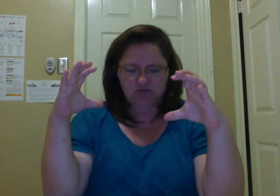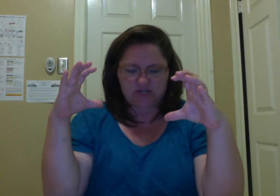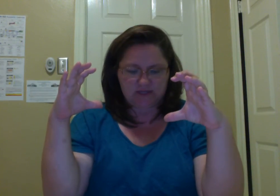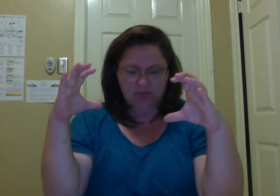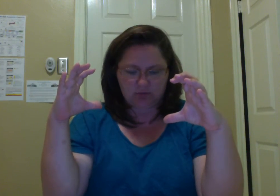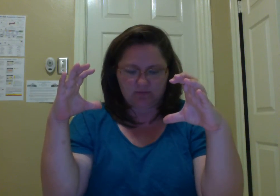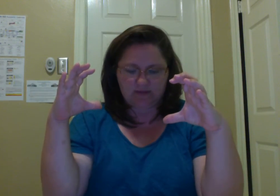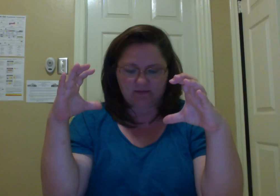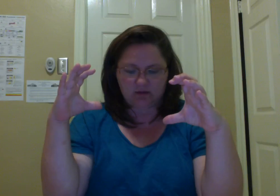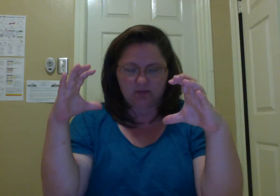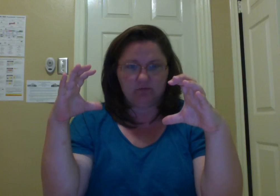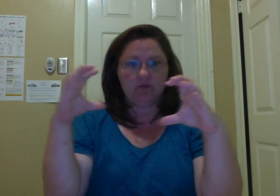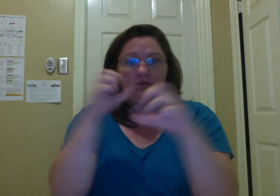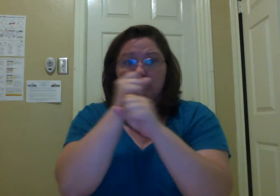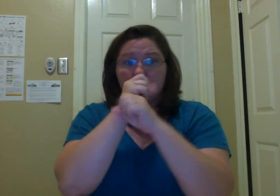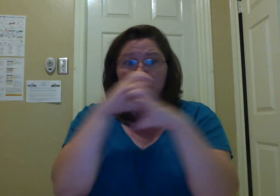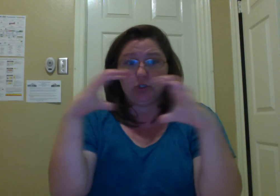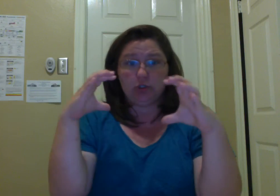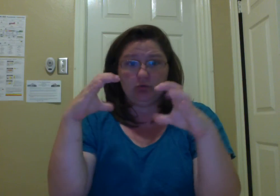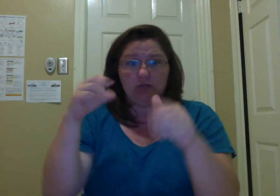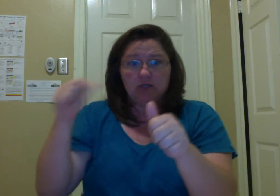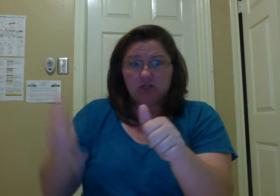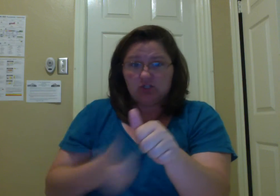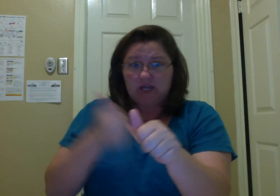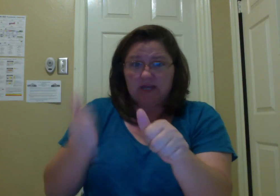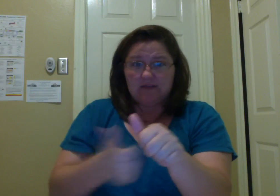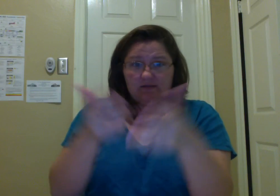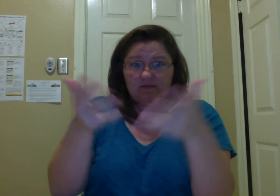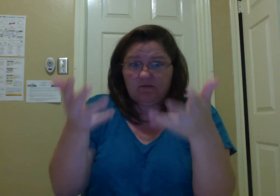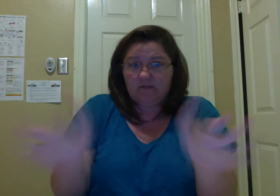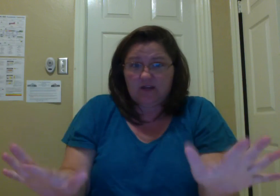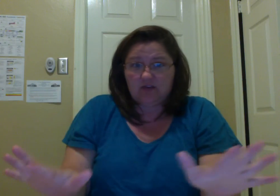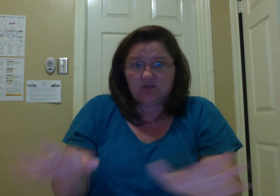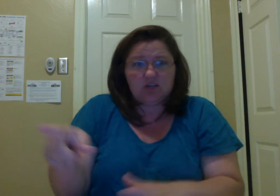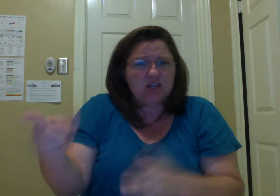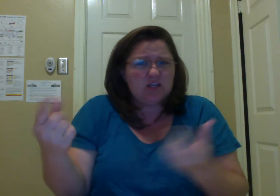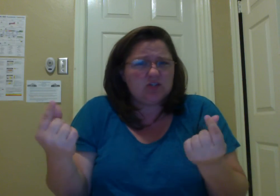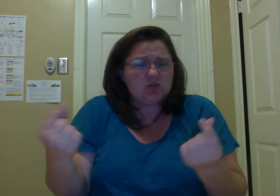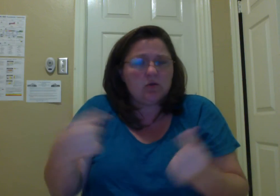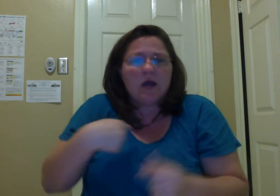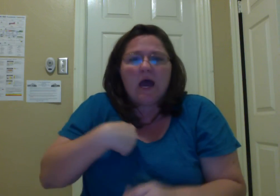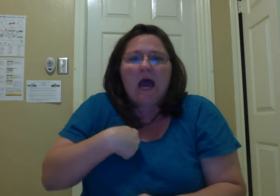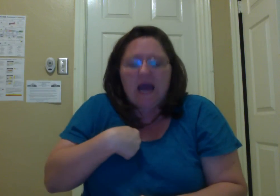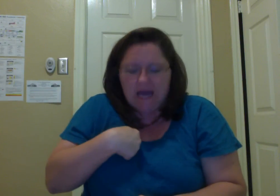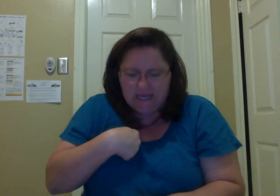chasing a balloon. That's all he was doing. So balloon, chase, finish. He do. I